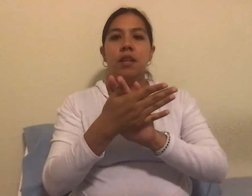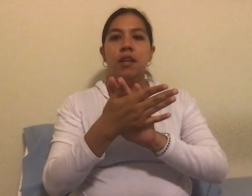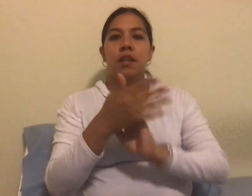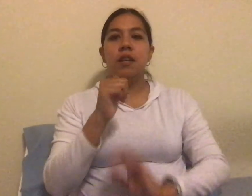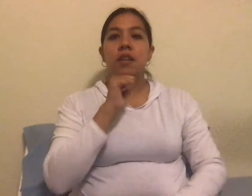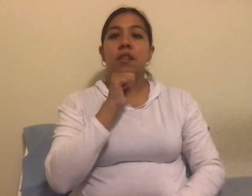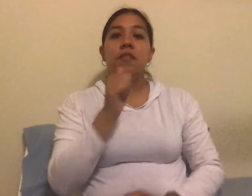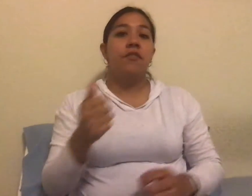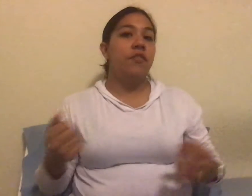getting